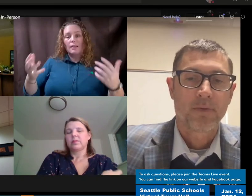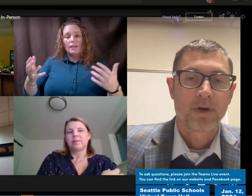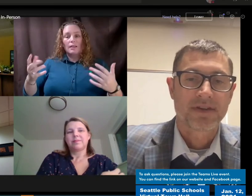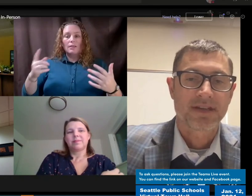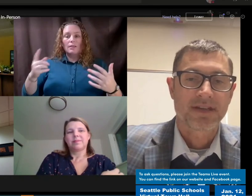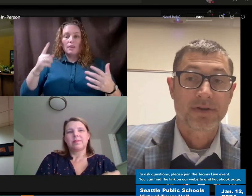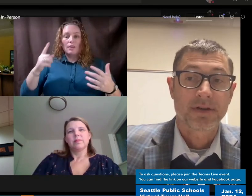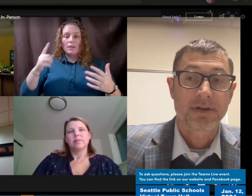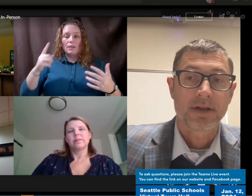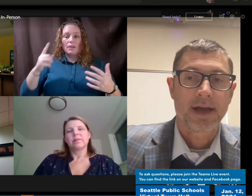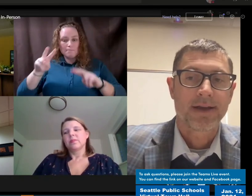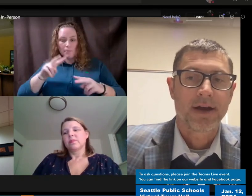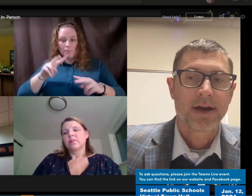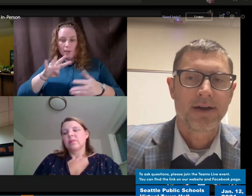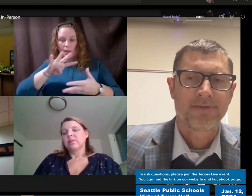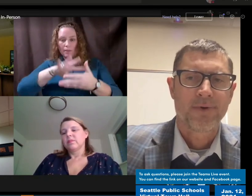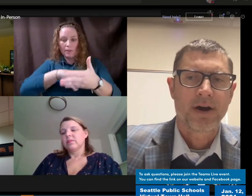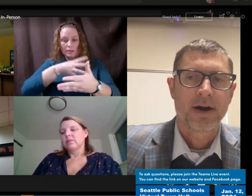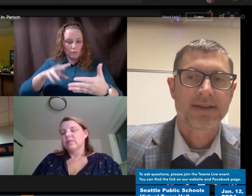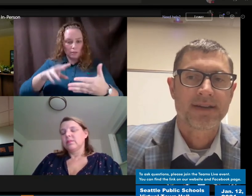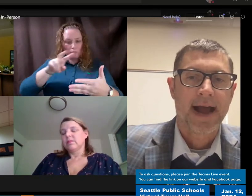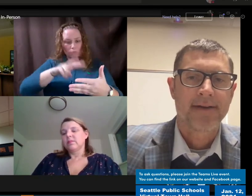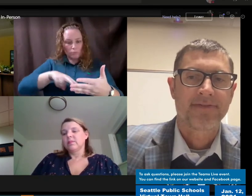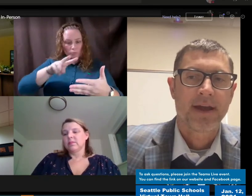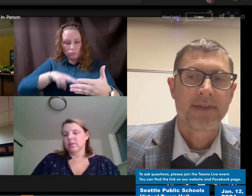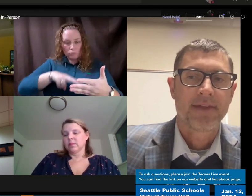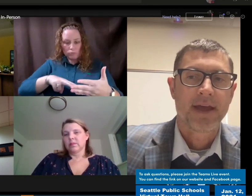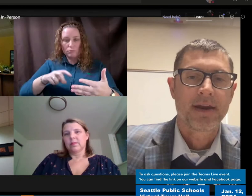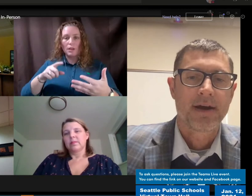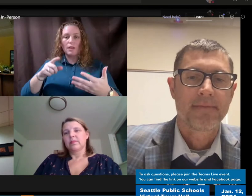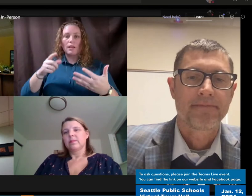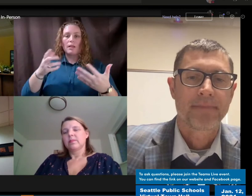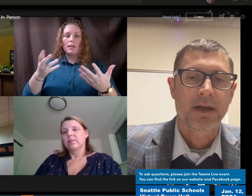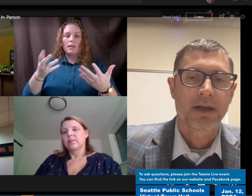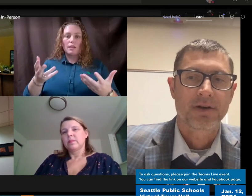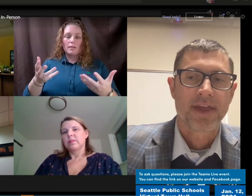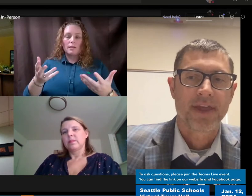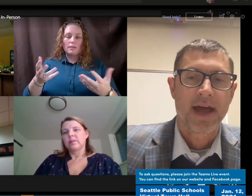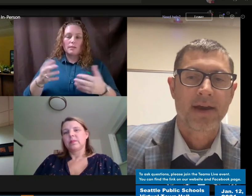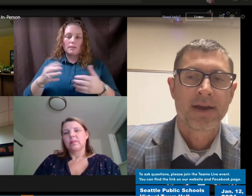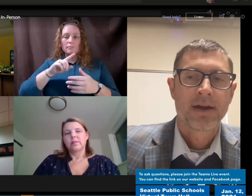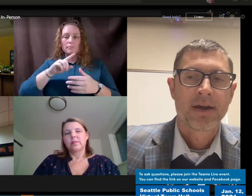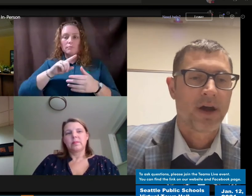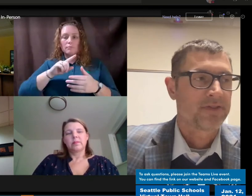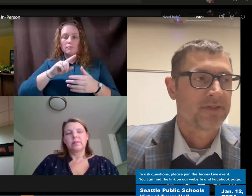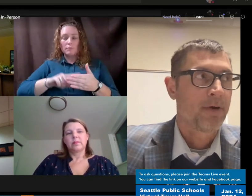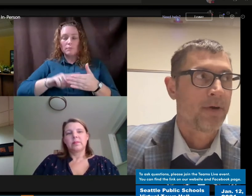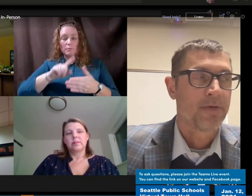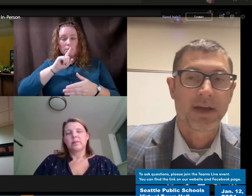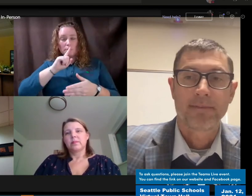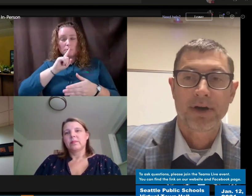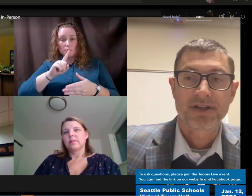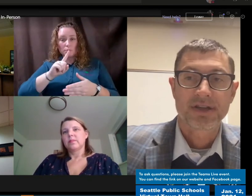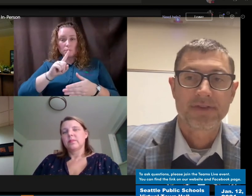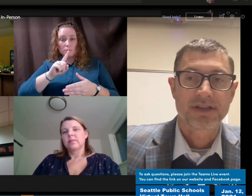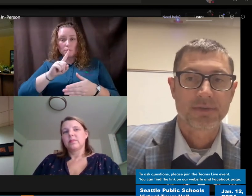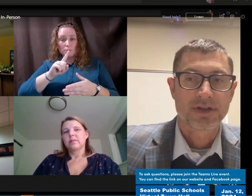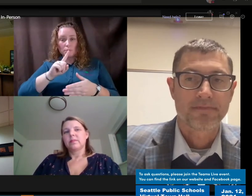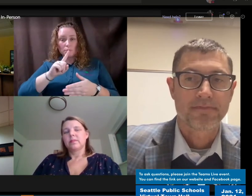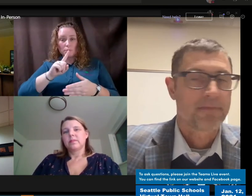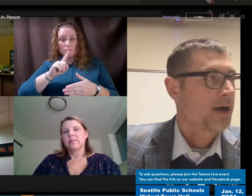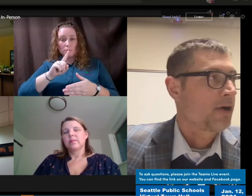what the schedules look like for our staff, and then making sure that we're also upholding in-person services,